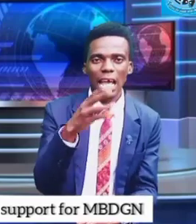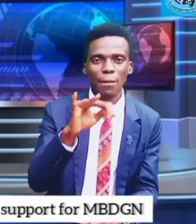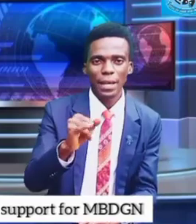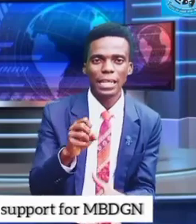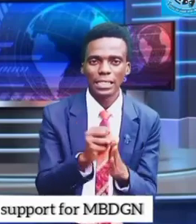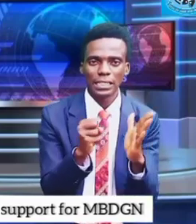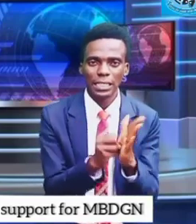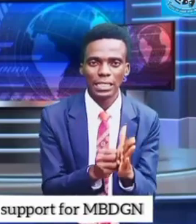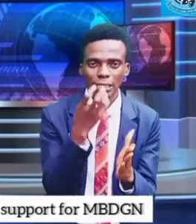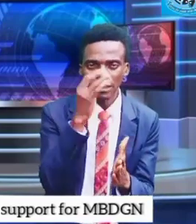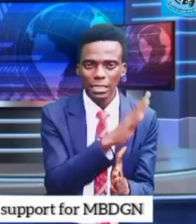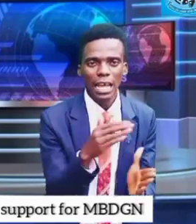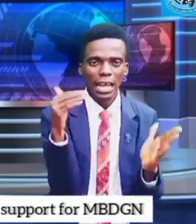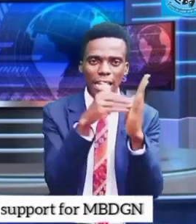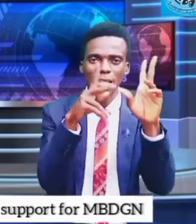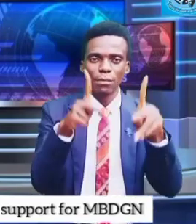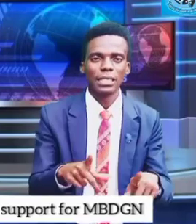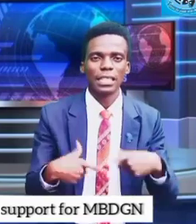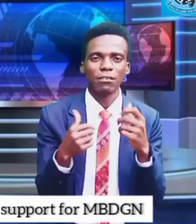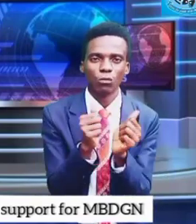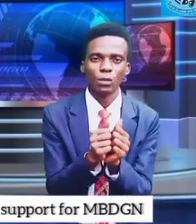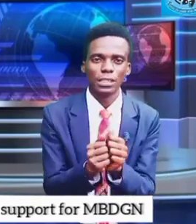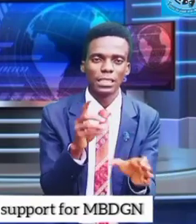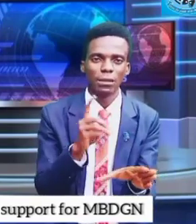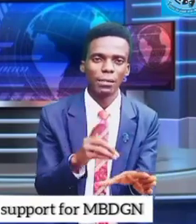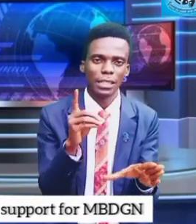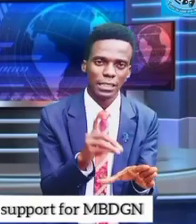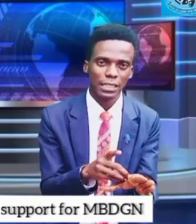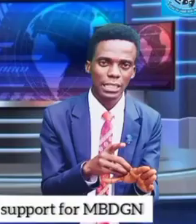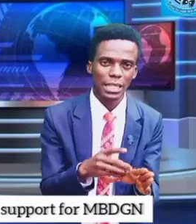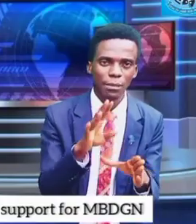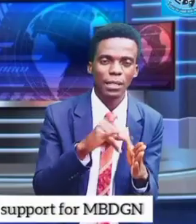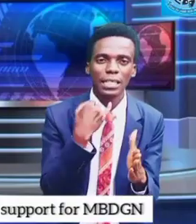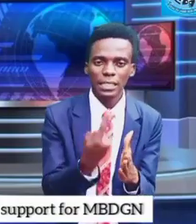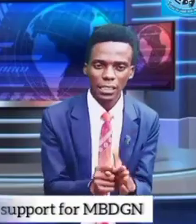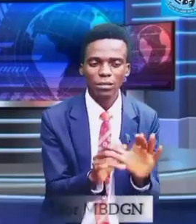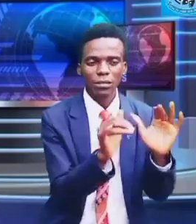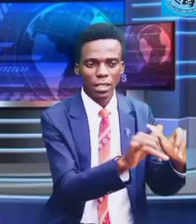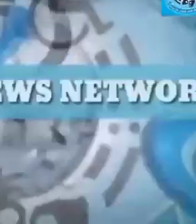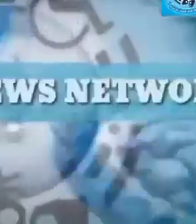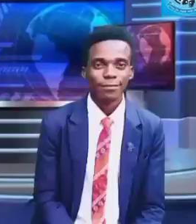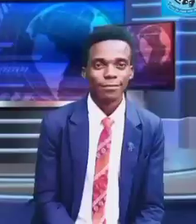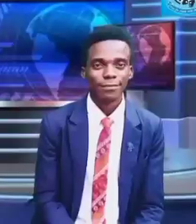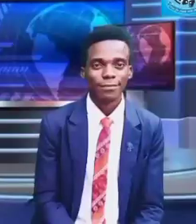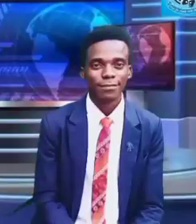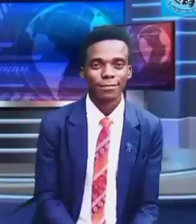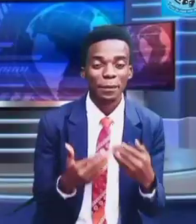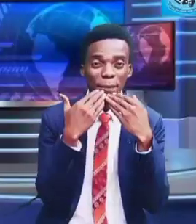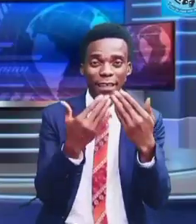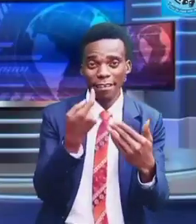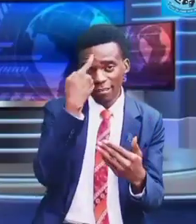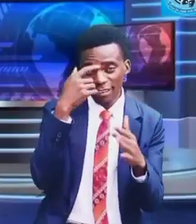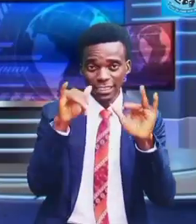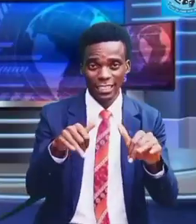Against Persons Living with Disability Bill is still gathering dust in hallowed chambers. Thank you